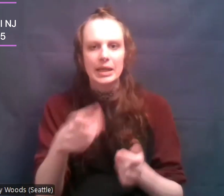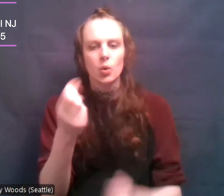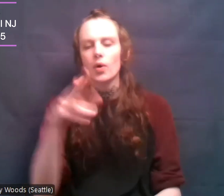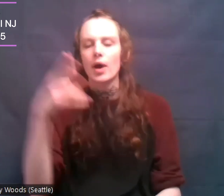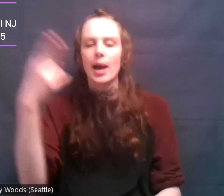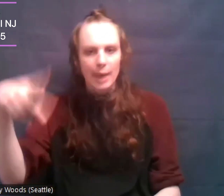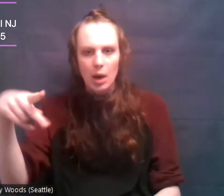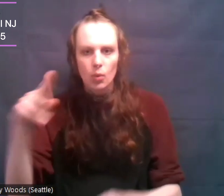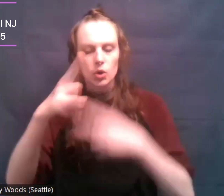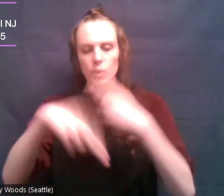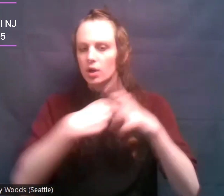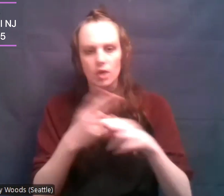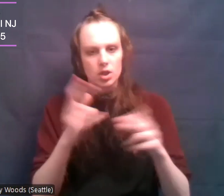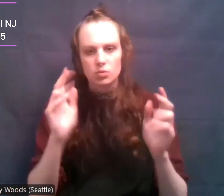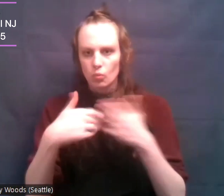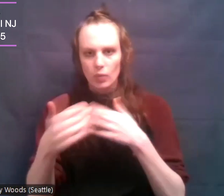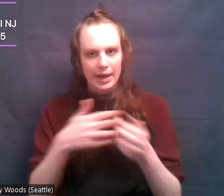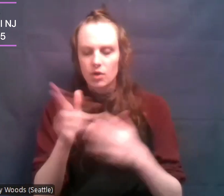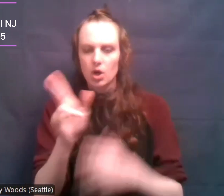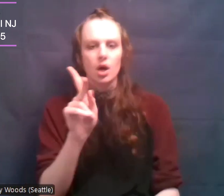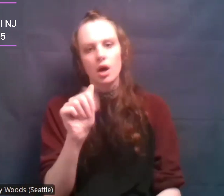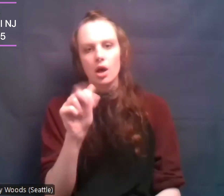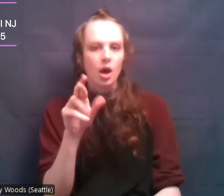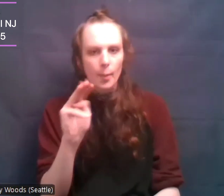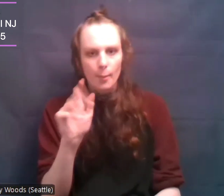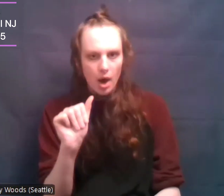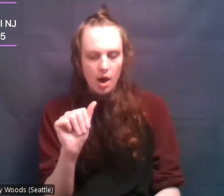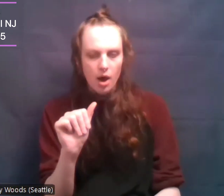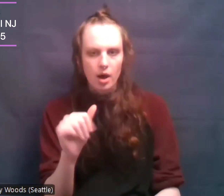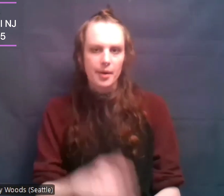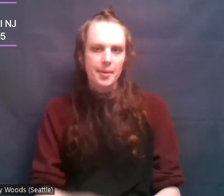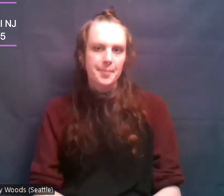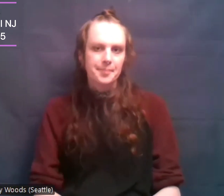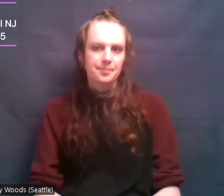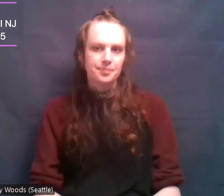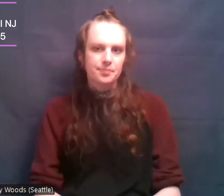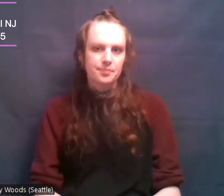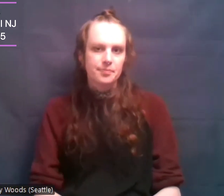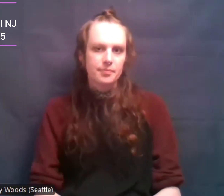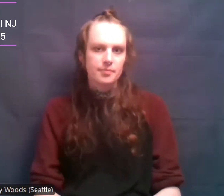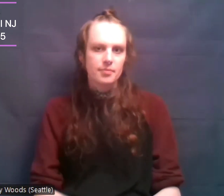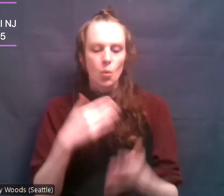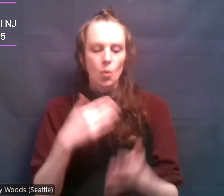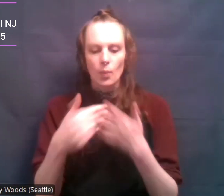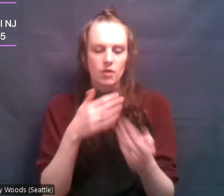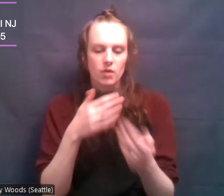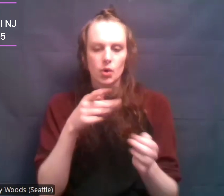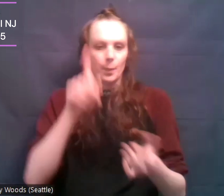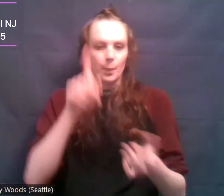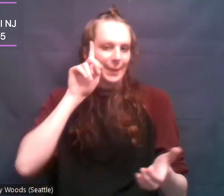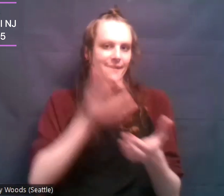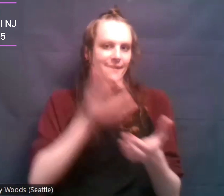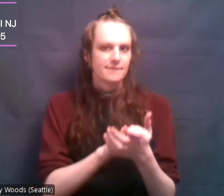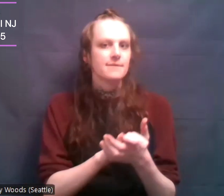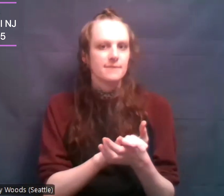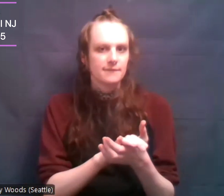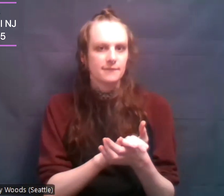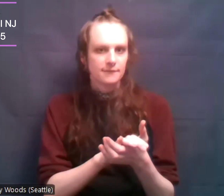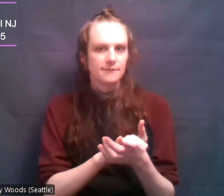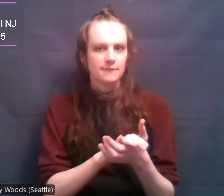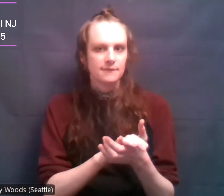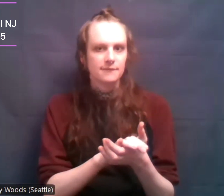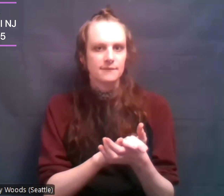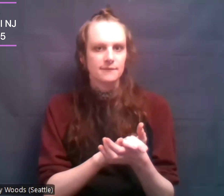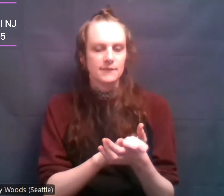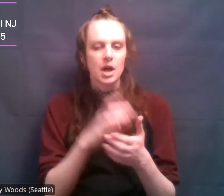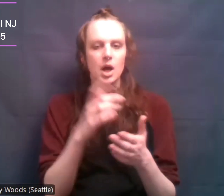the universe, or whatever you believe in, karma. Like whatever, personally you believe in, what goes around comes